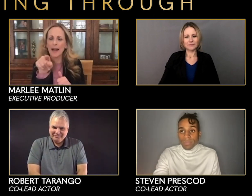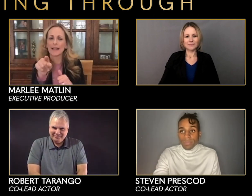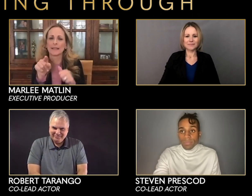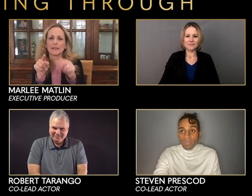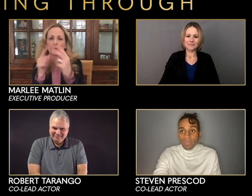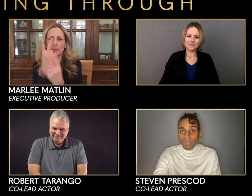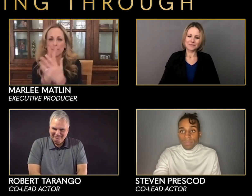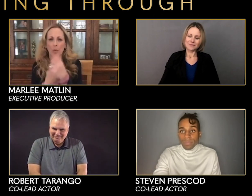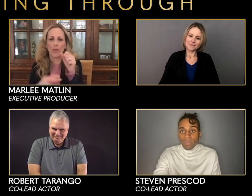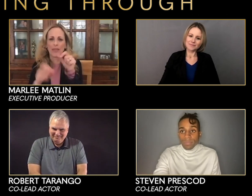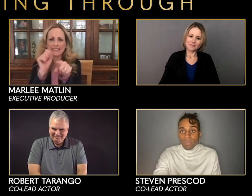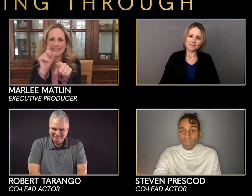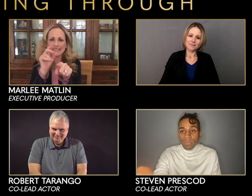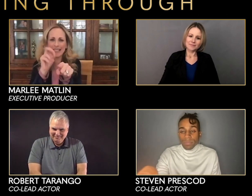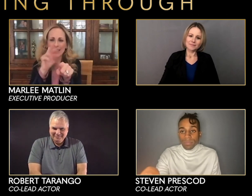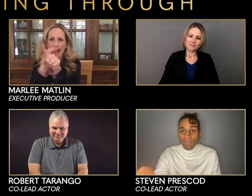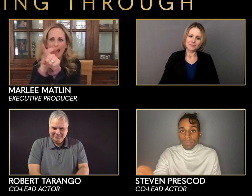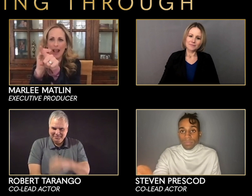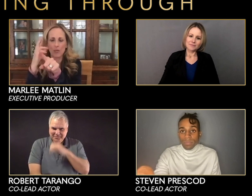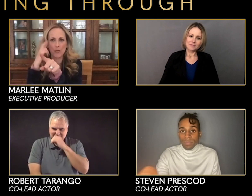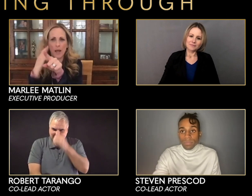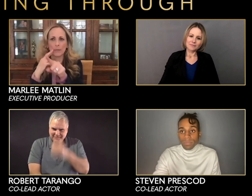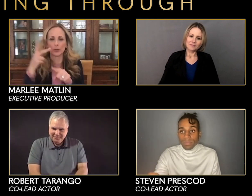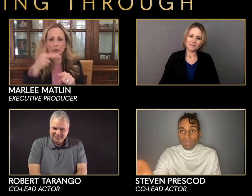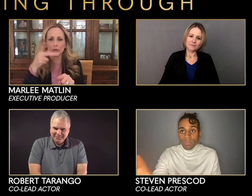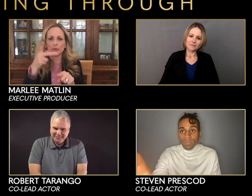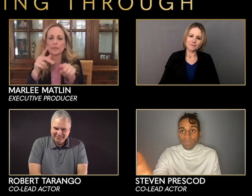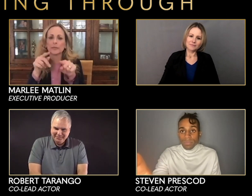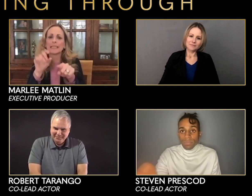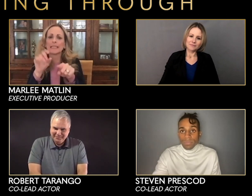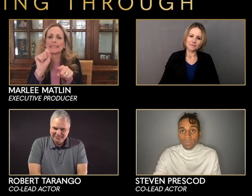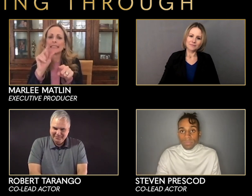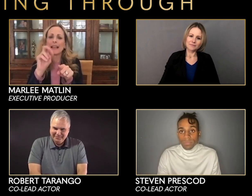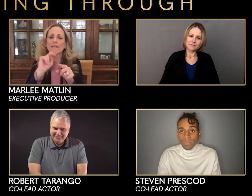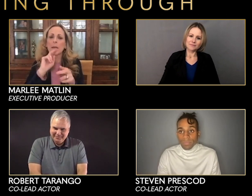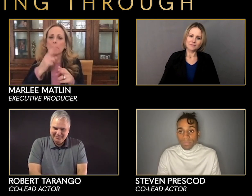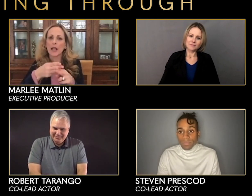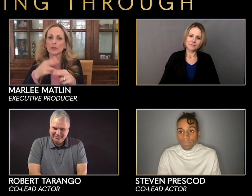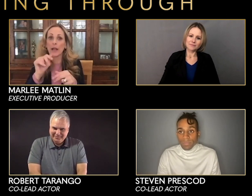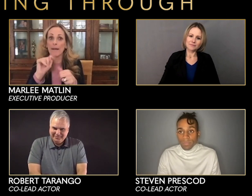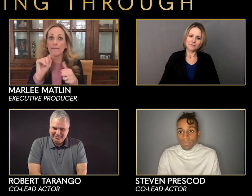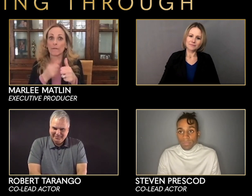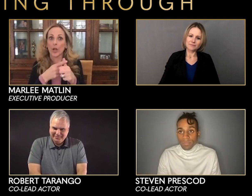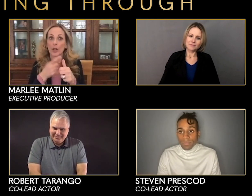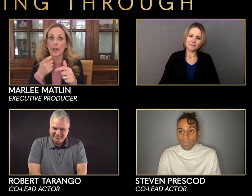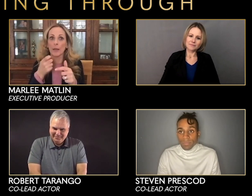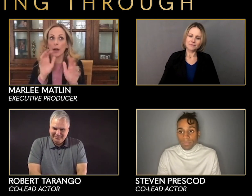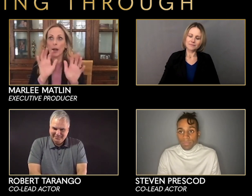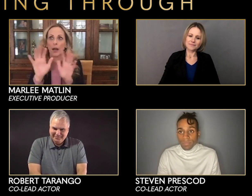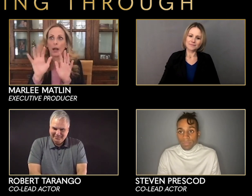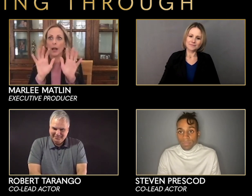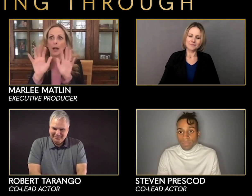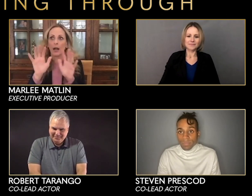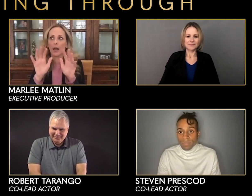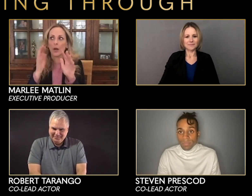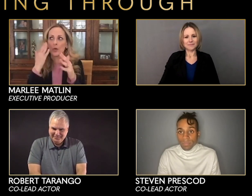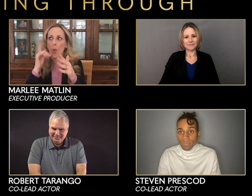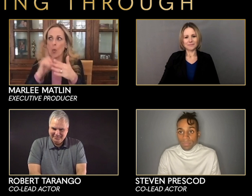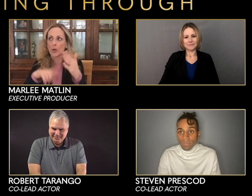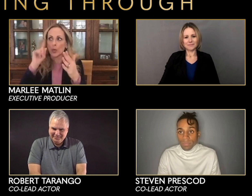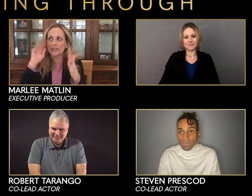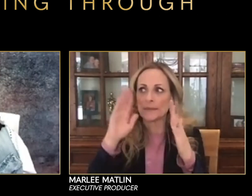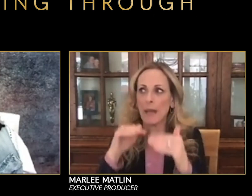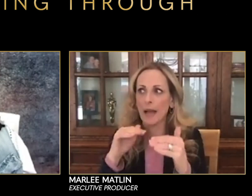I'd like to follow up, if you don't mind, Whoopi, to both Stephen and Robert said. And that Stephen mentioned at first that there was a little